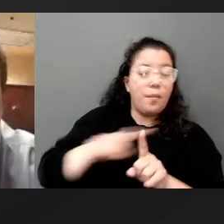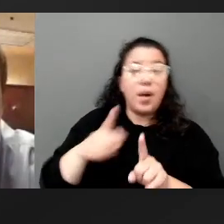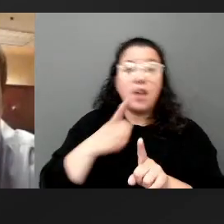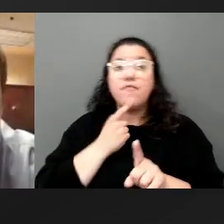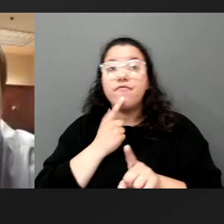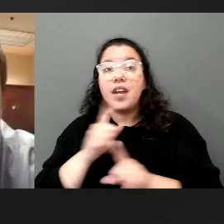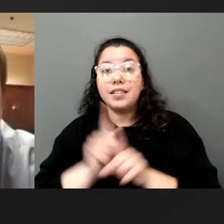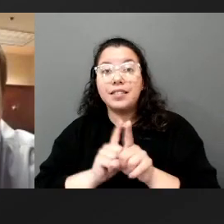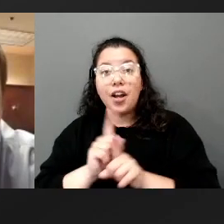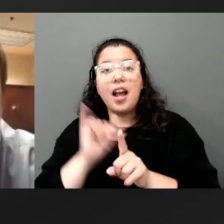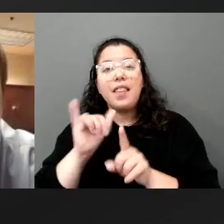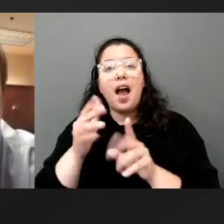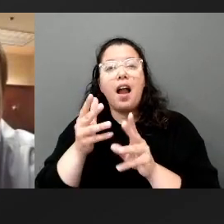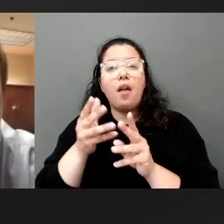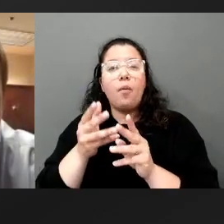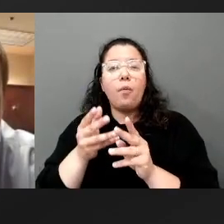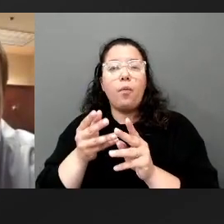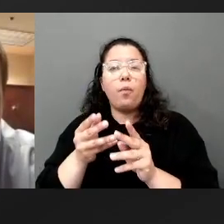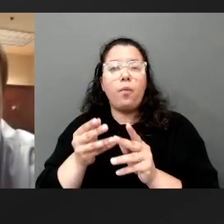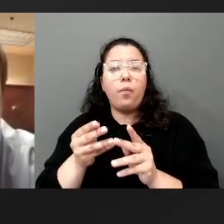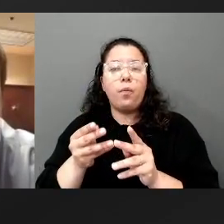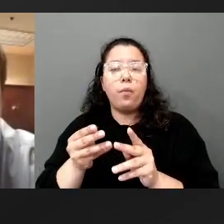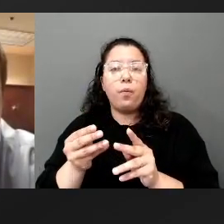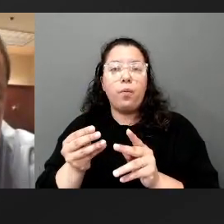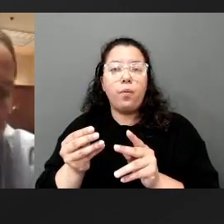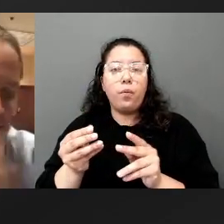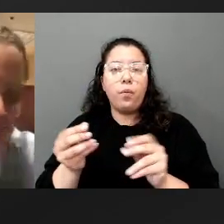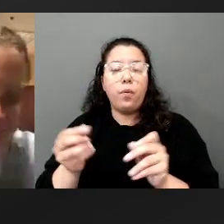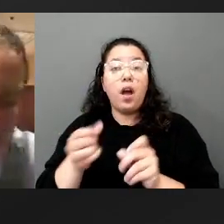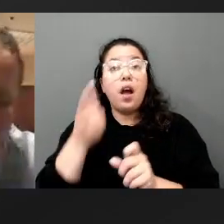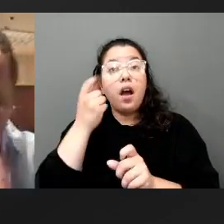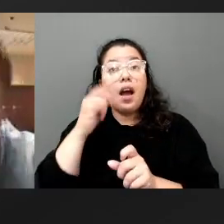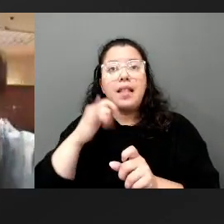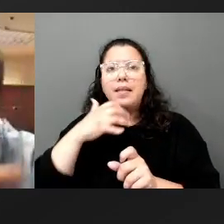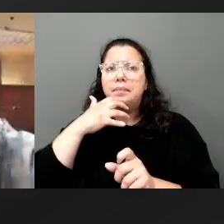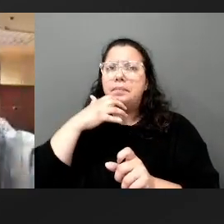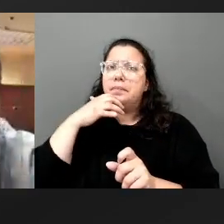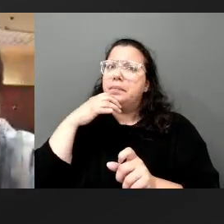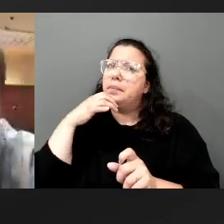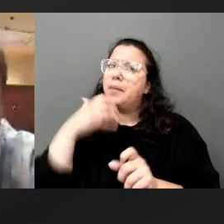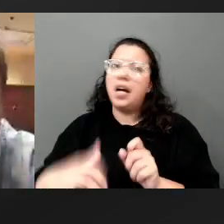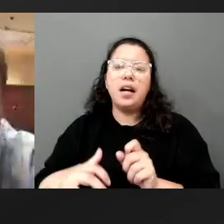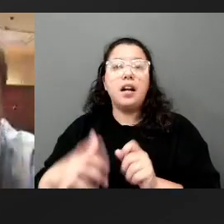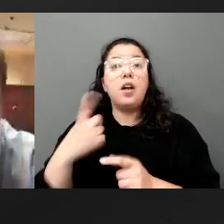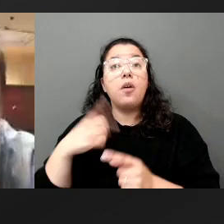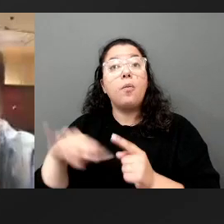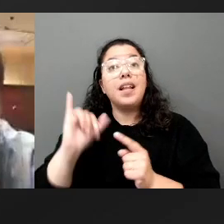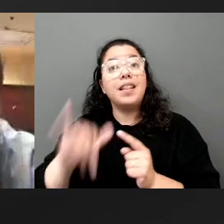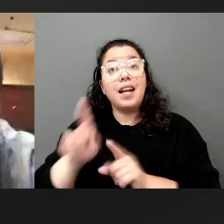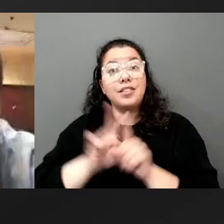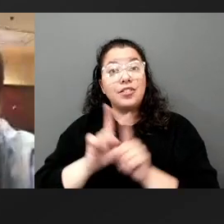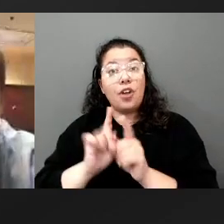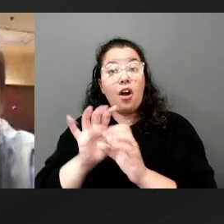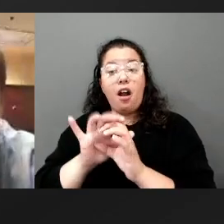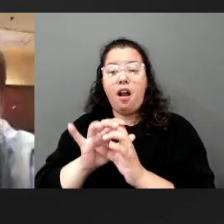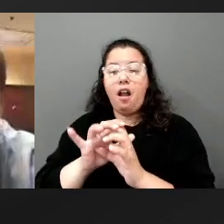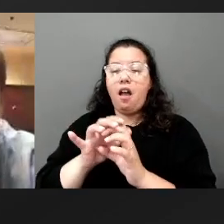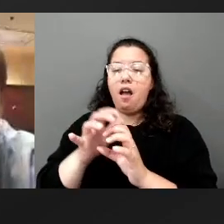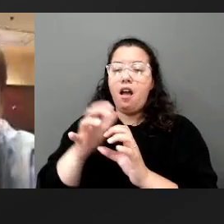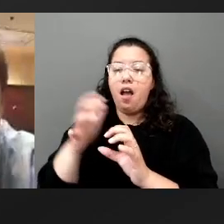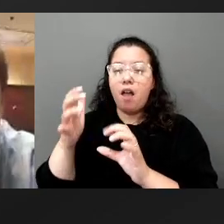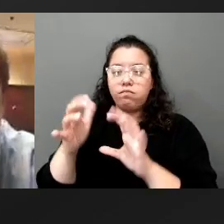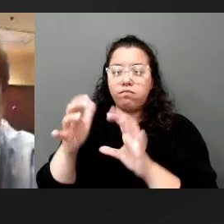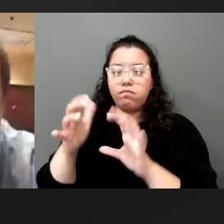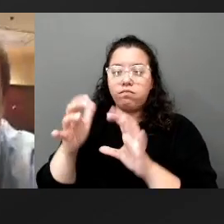It's a white dwarf that is incredibly hot. Like once a star has cast off its outer layers, it's essentially exposed